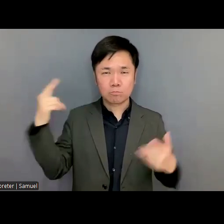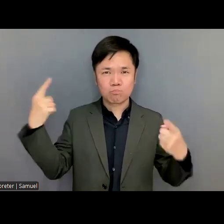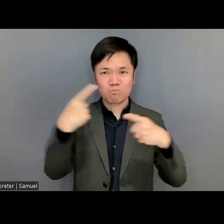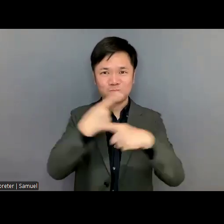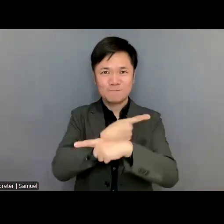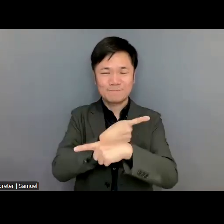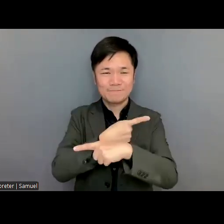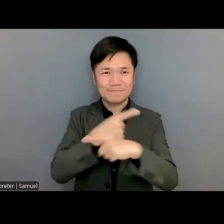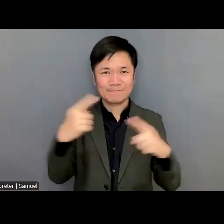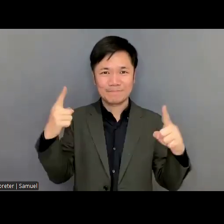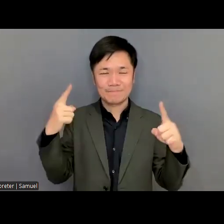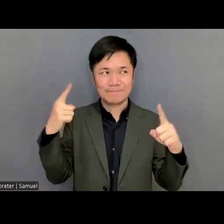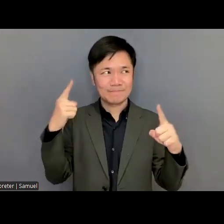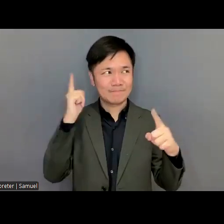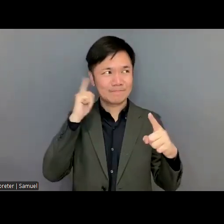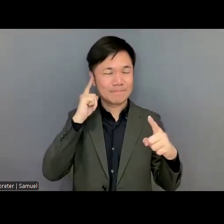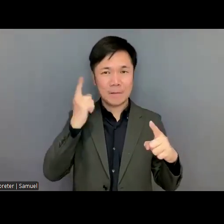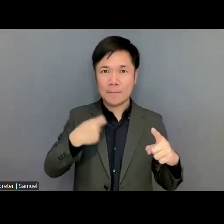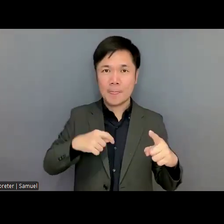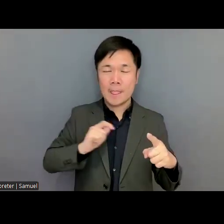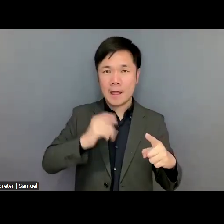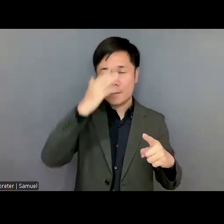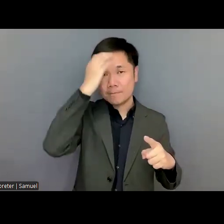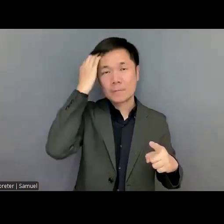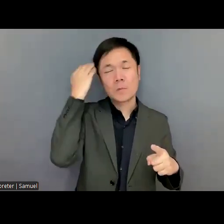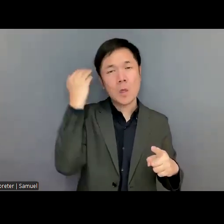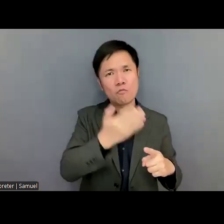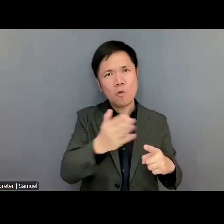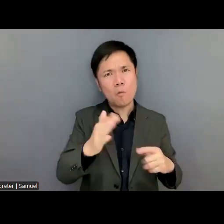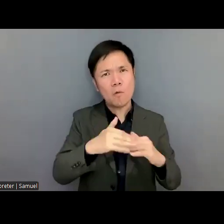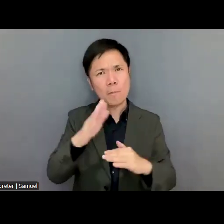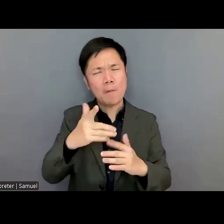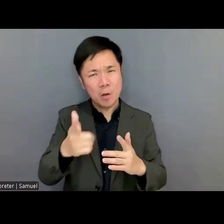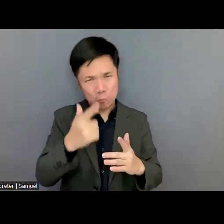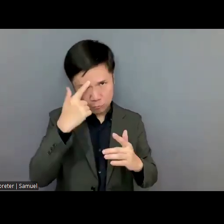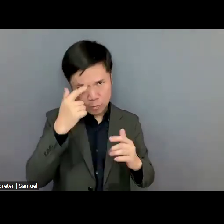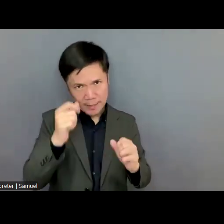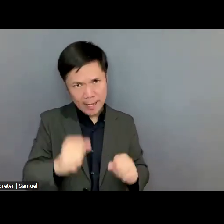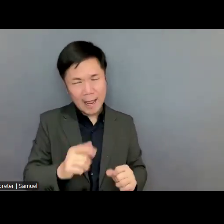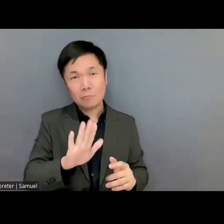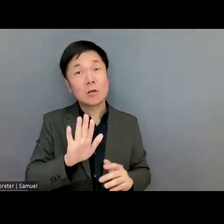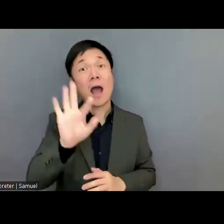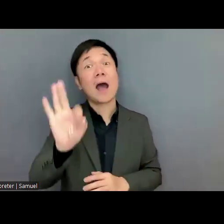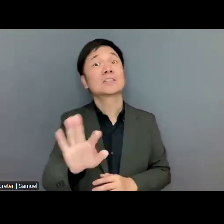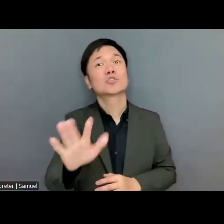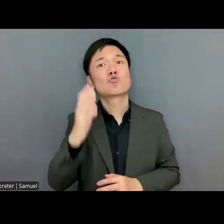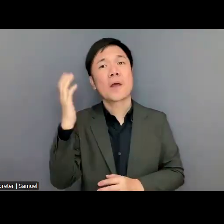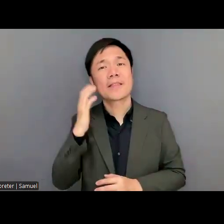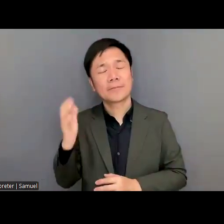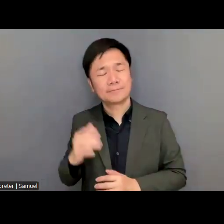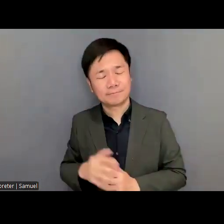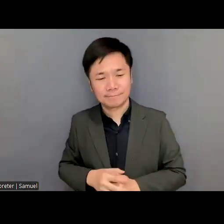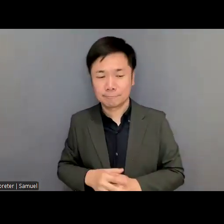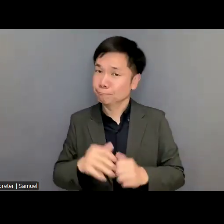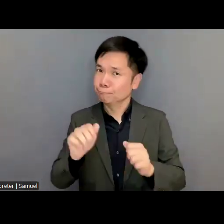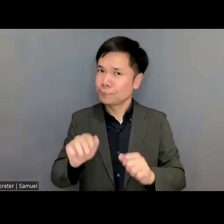answered by discutir. email. And also, you want to approach directly to us, to Greta and I, we'll be very happy to reply